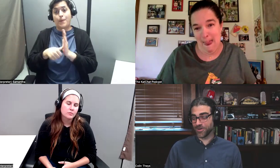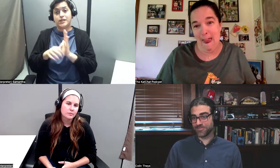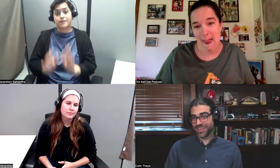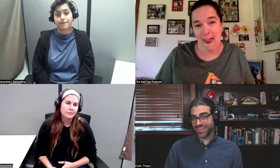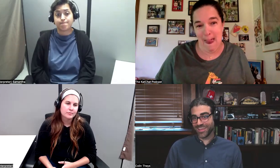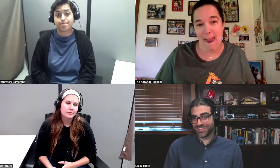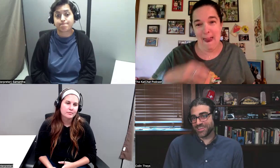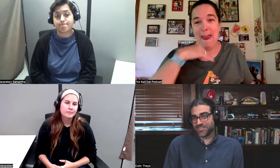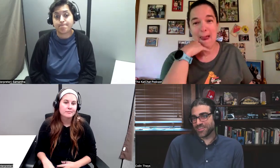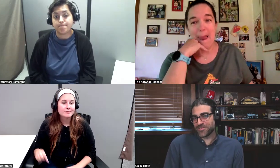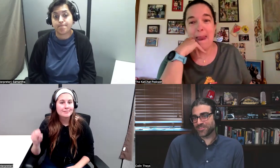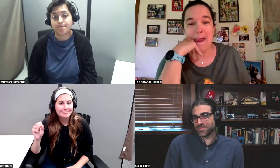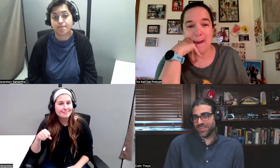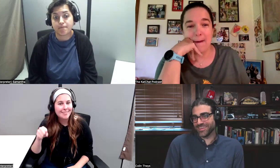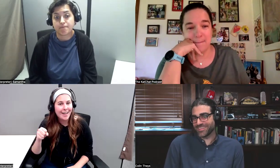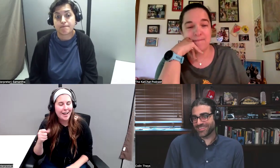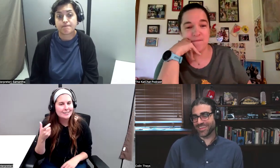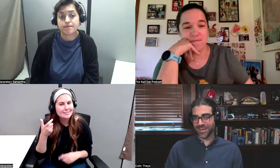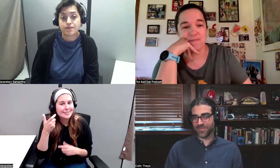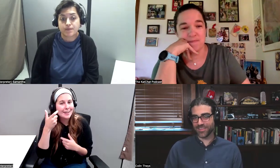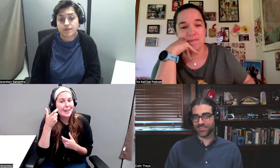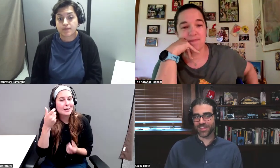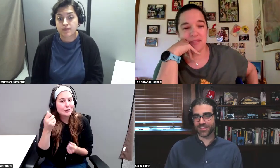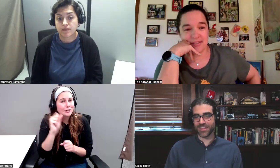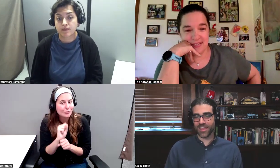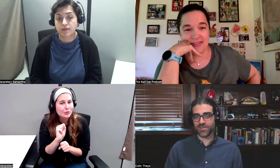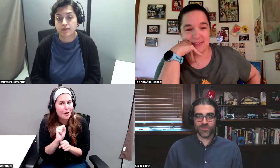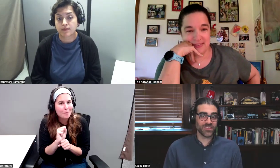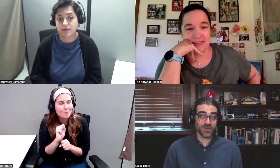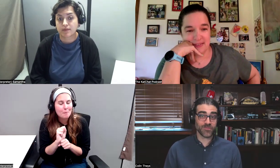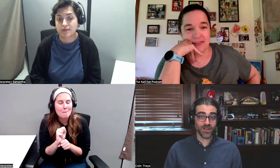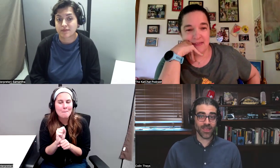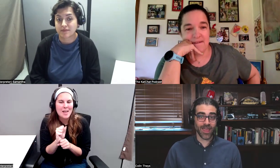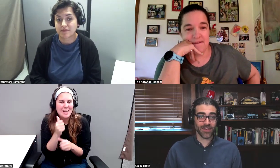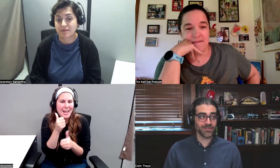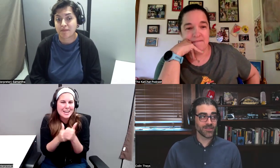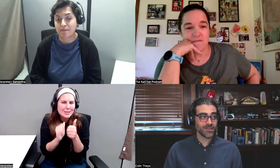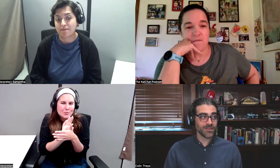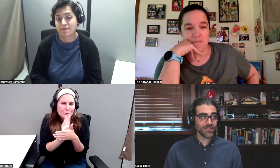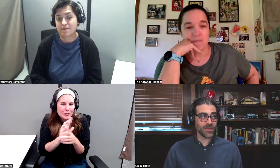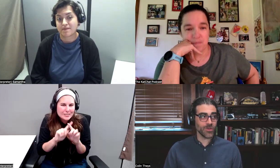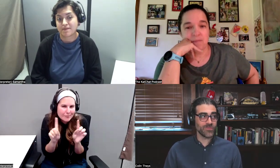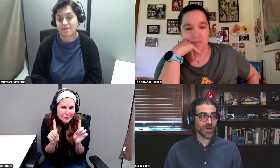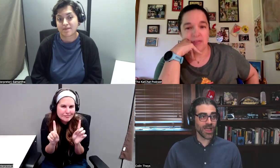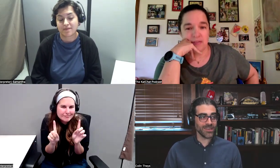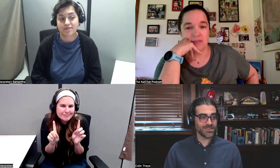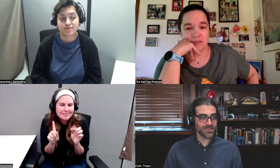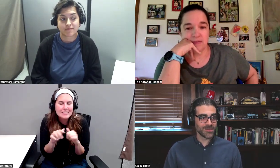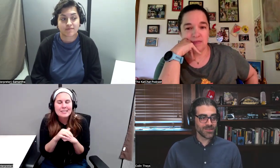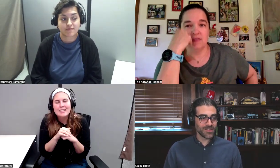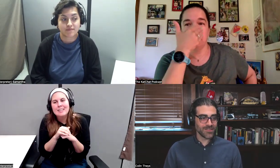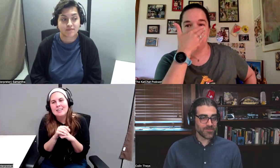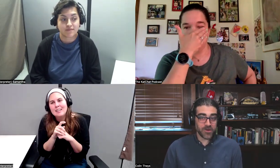it's it's an interesting business, and this like every movie is different, and you